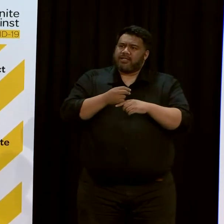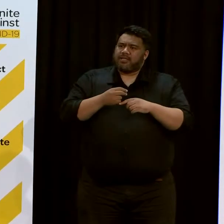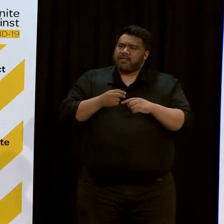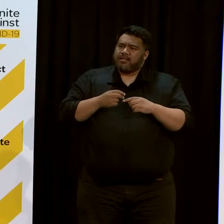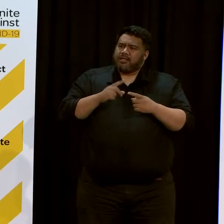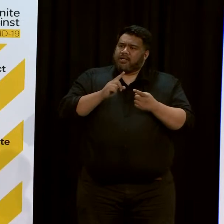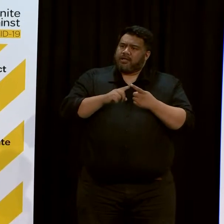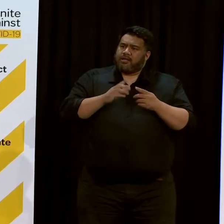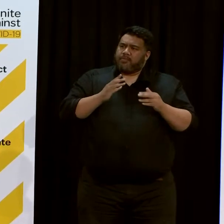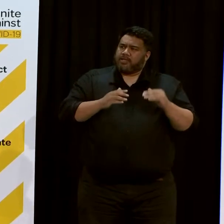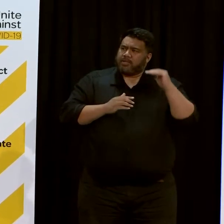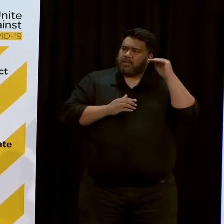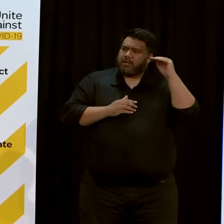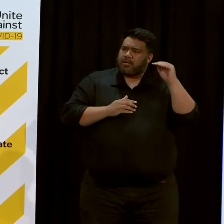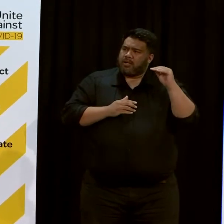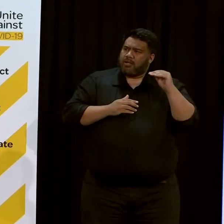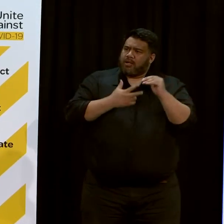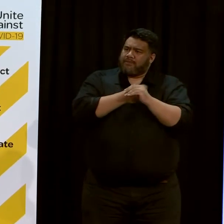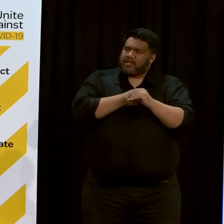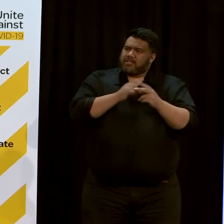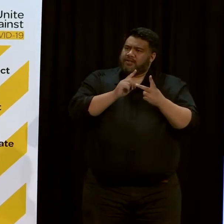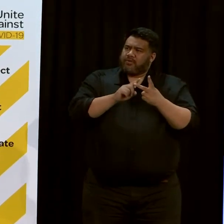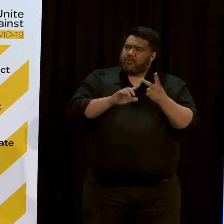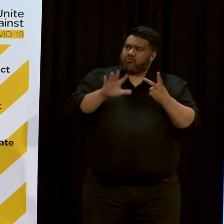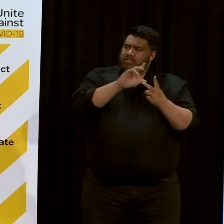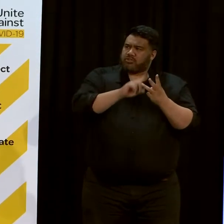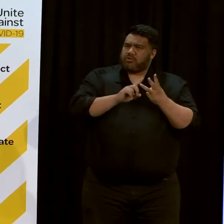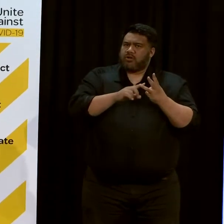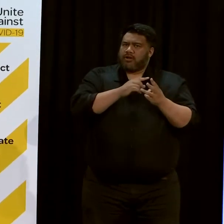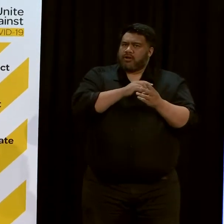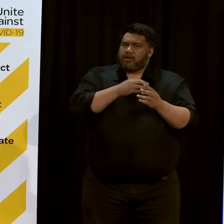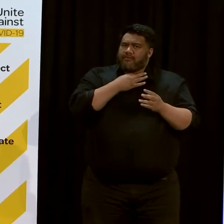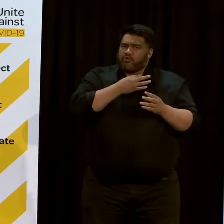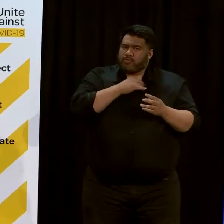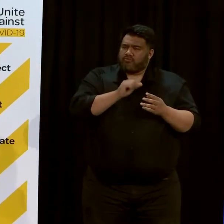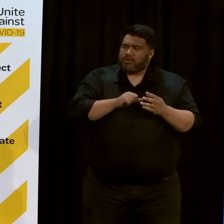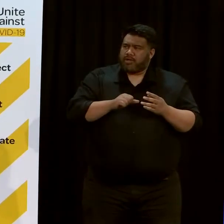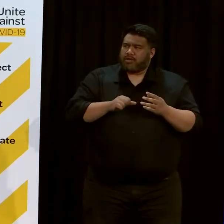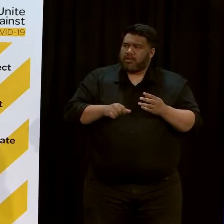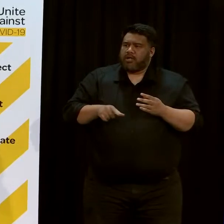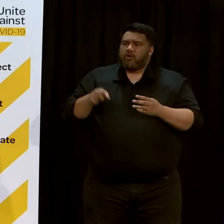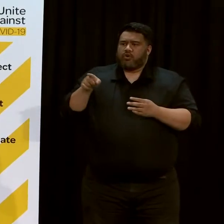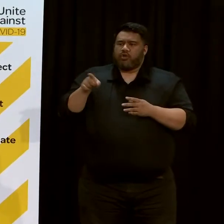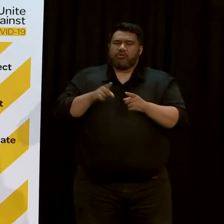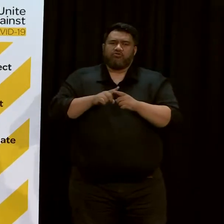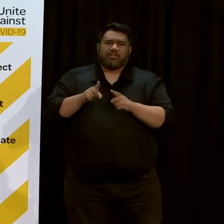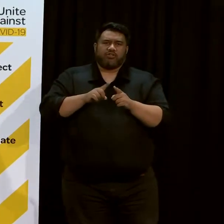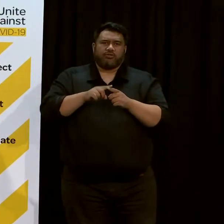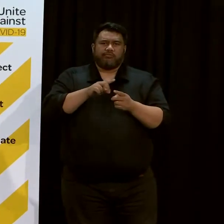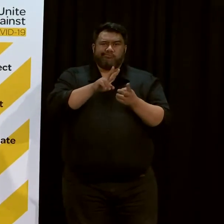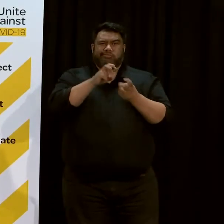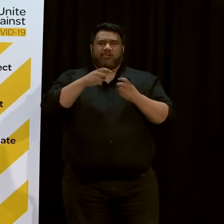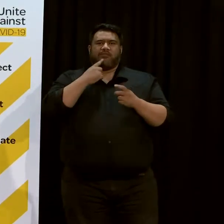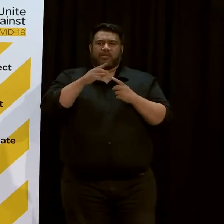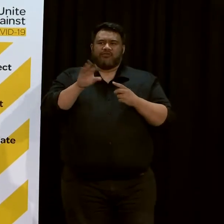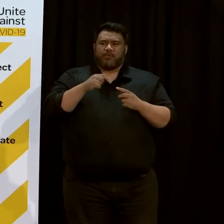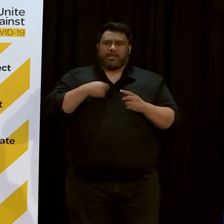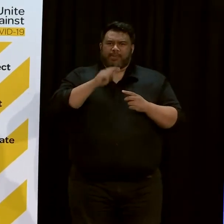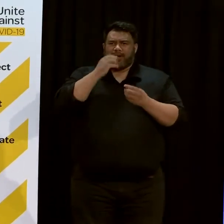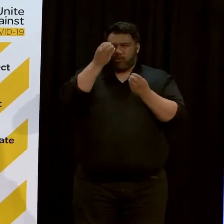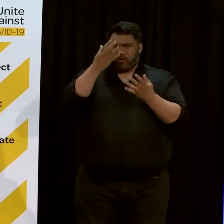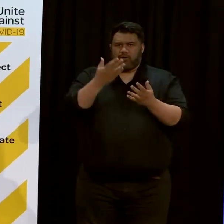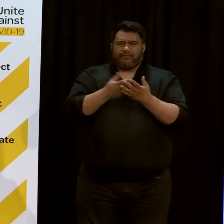high vaccine for age groups across the regions and for the vulnerable. So obviously, this is just another attempt to extract information that we'll be sharing on Friday. So I'm